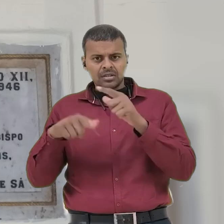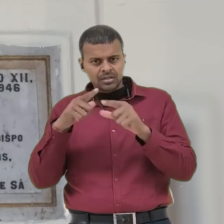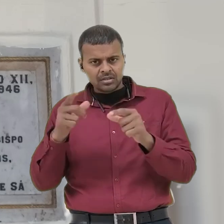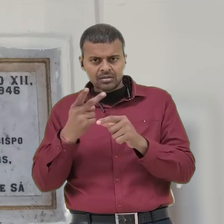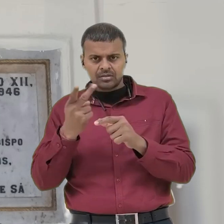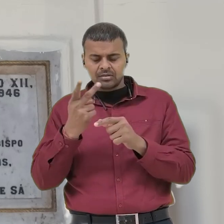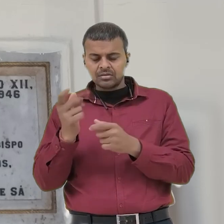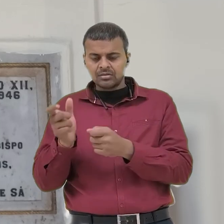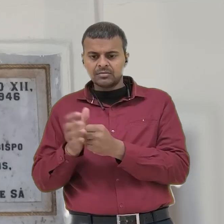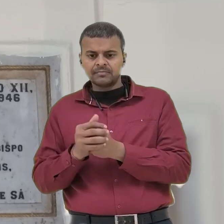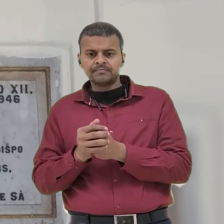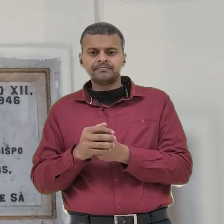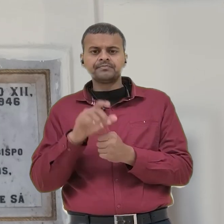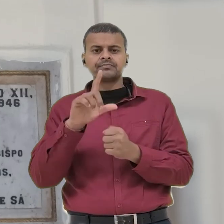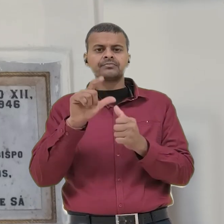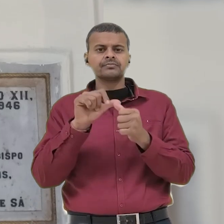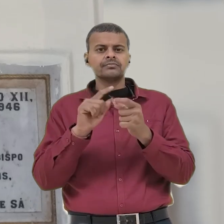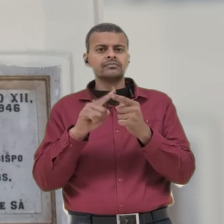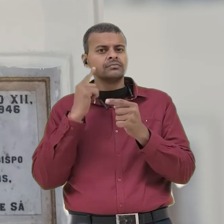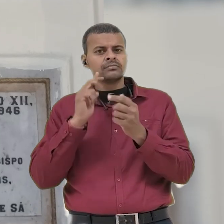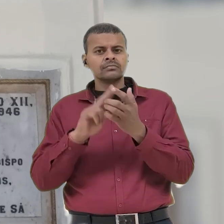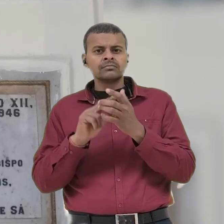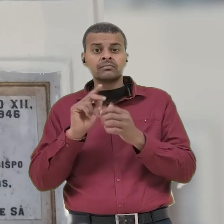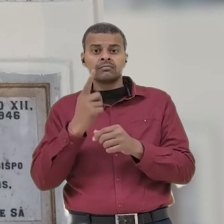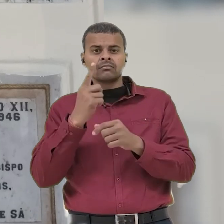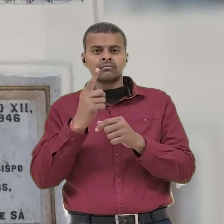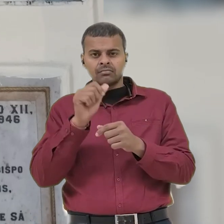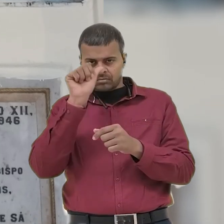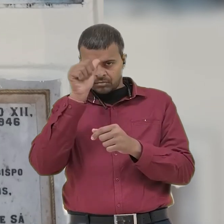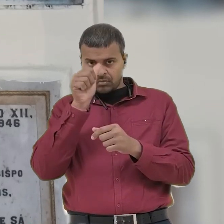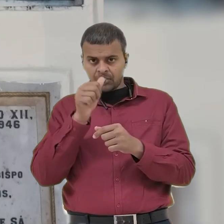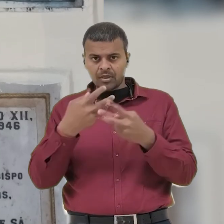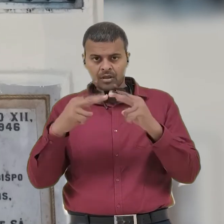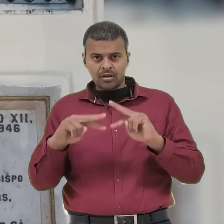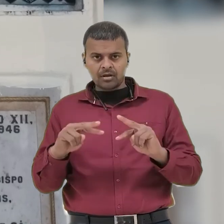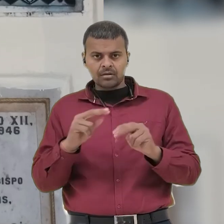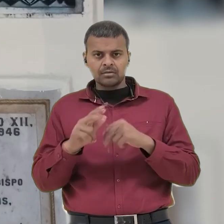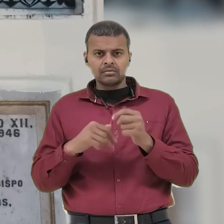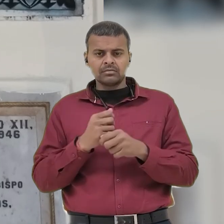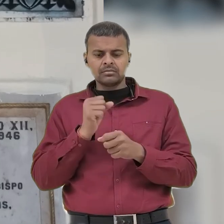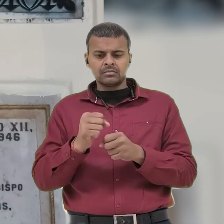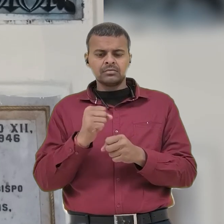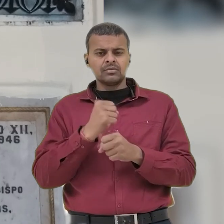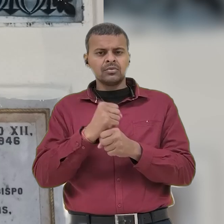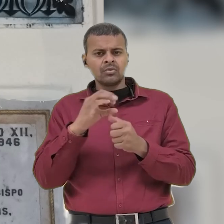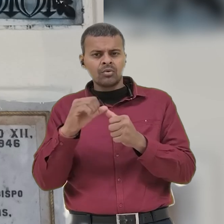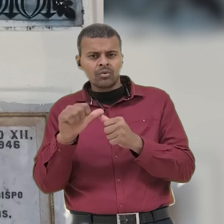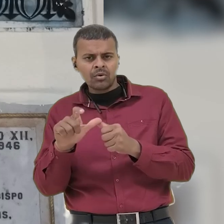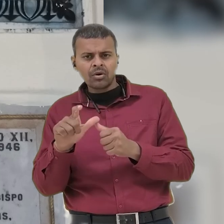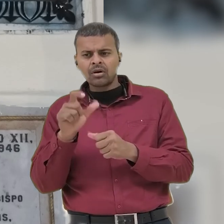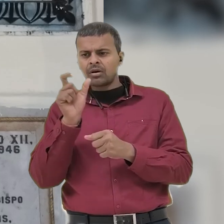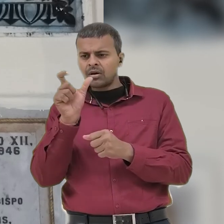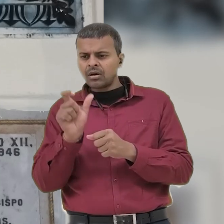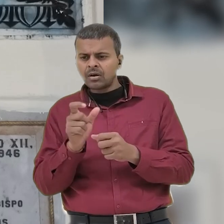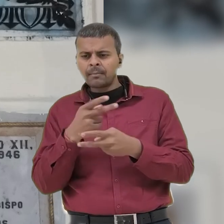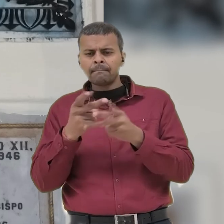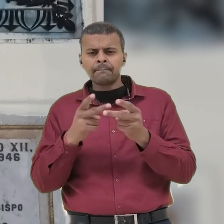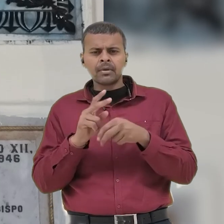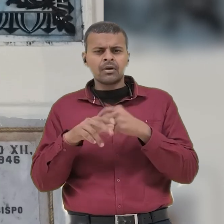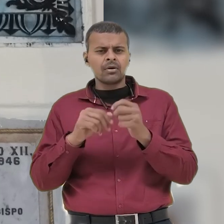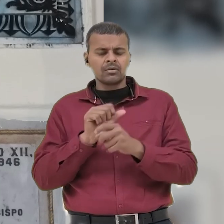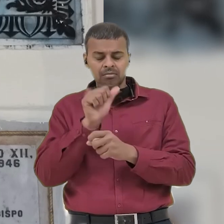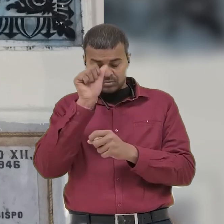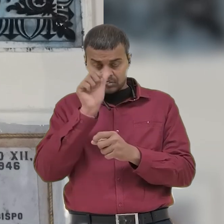The second inscription in Portuguese translates as this Church of Jews was begun to be built on the